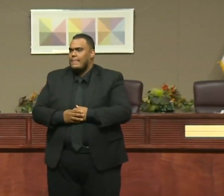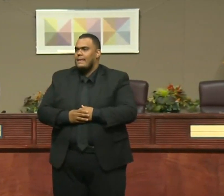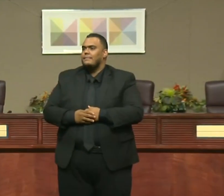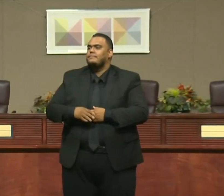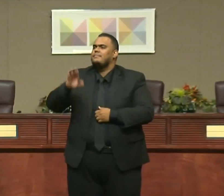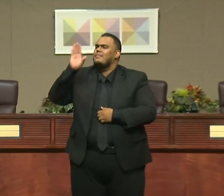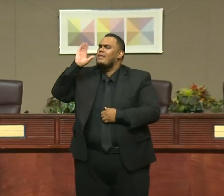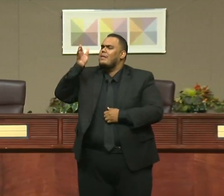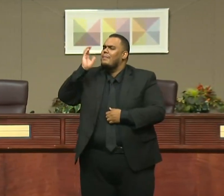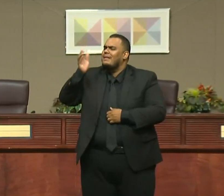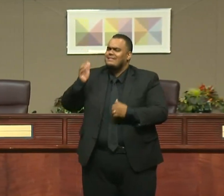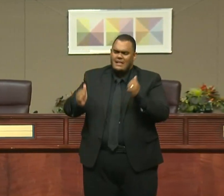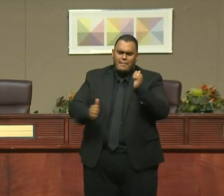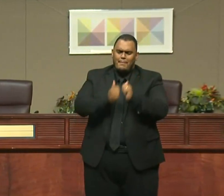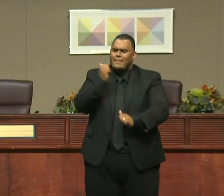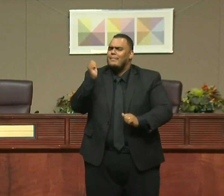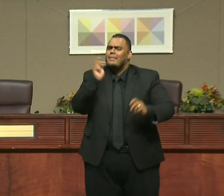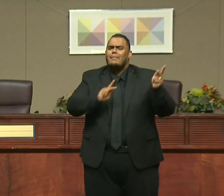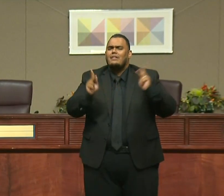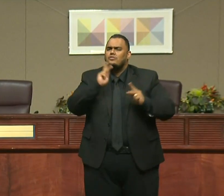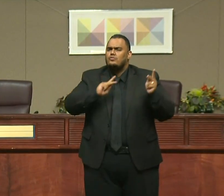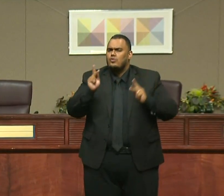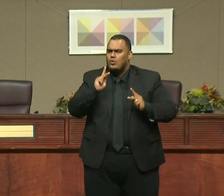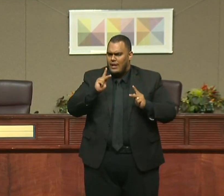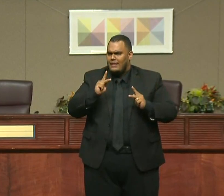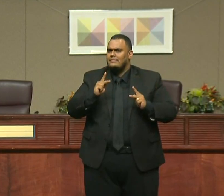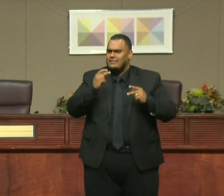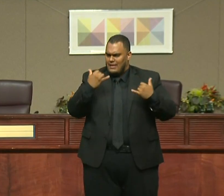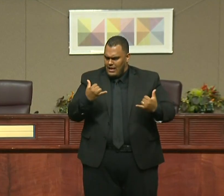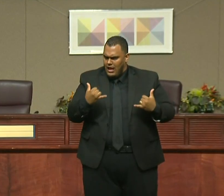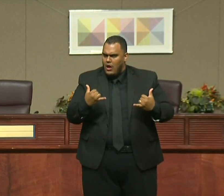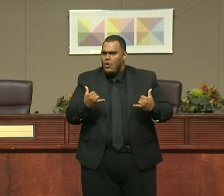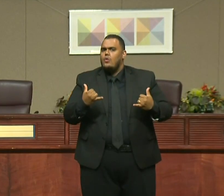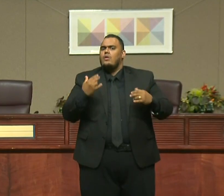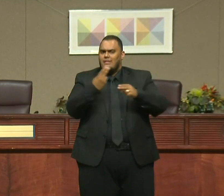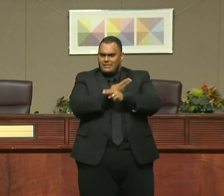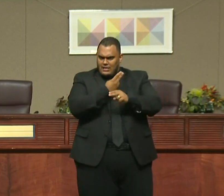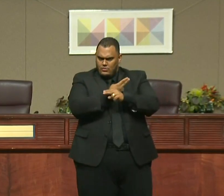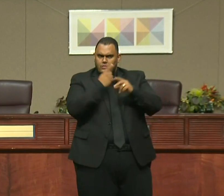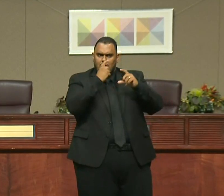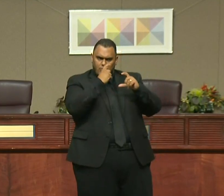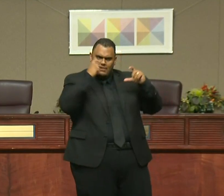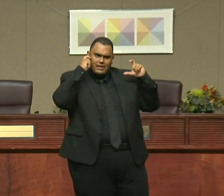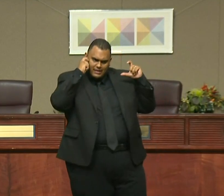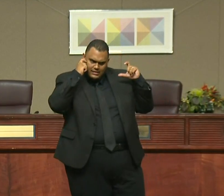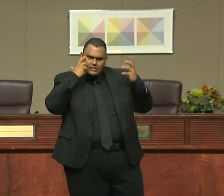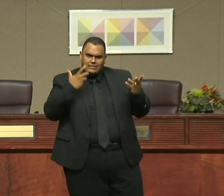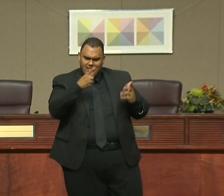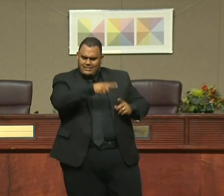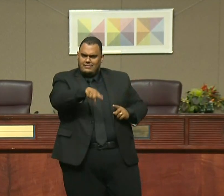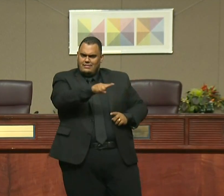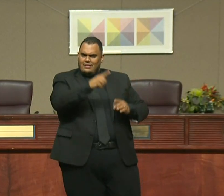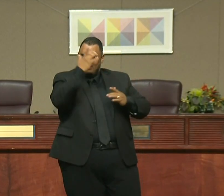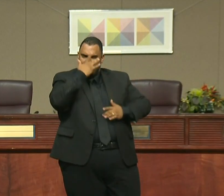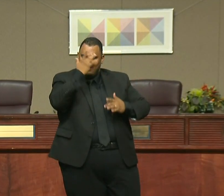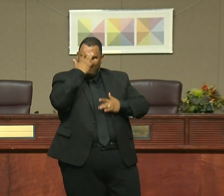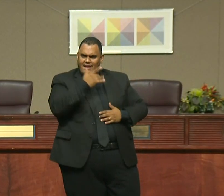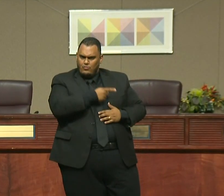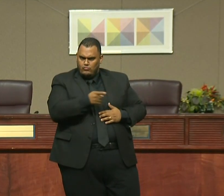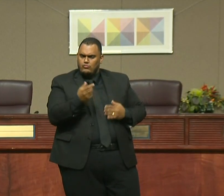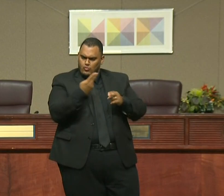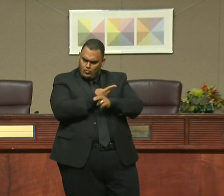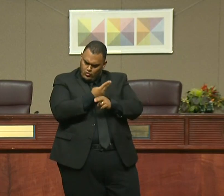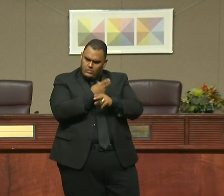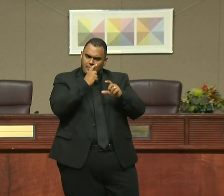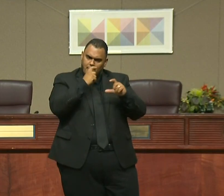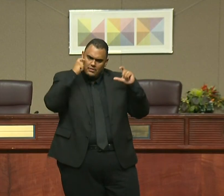personas y manifestantes están usando mascarillas, lo que es positivo, son buenas noticias. Pero hay información controversial